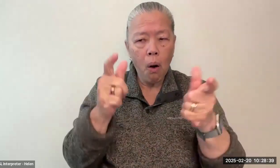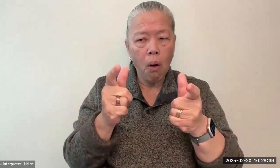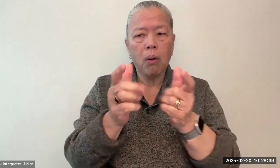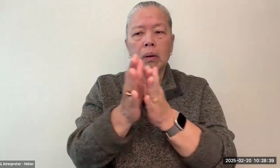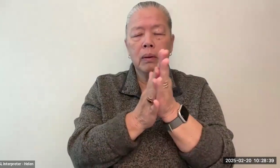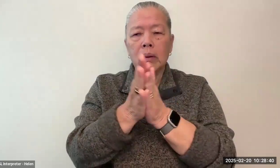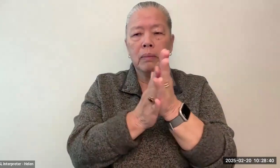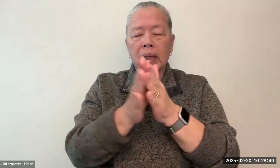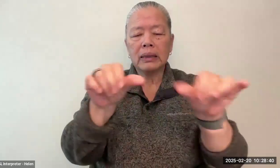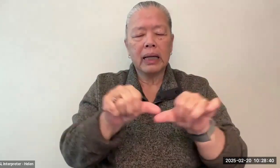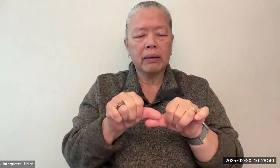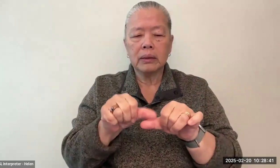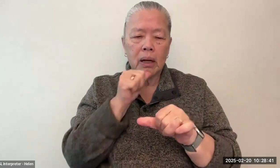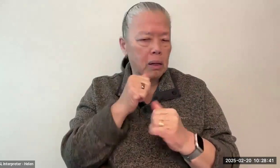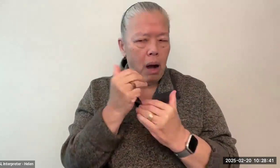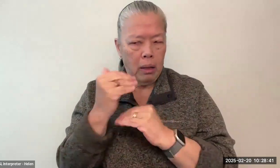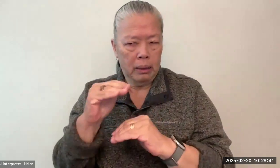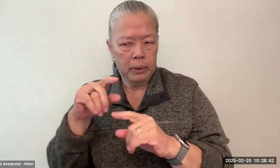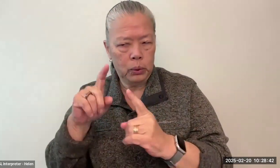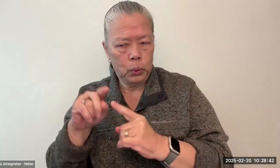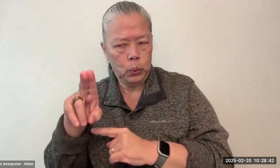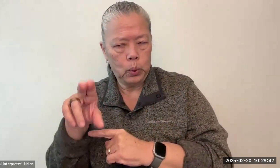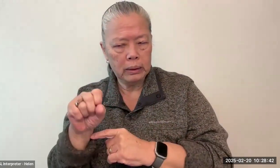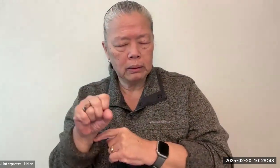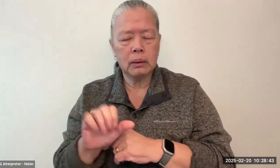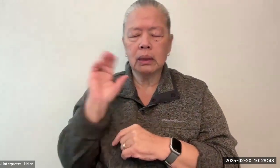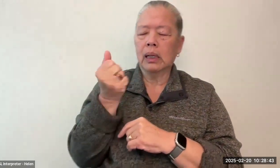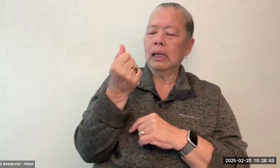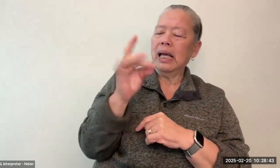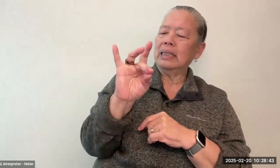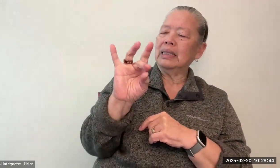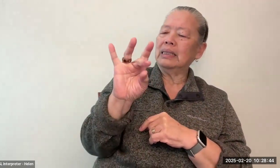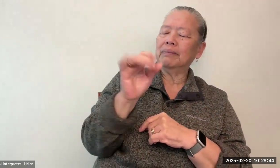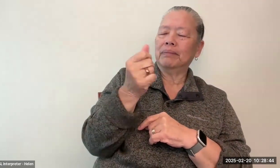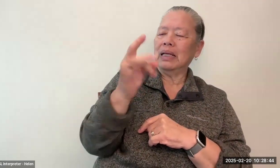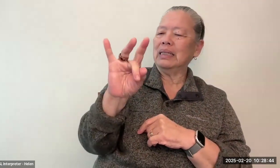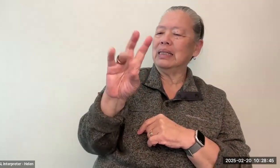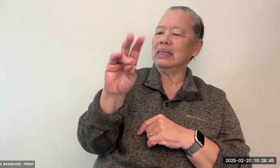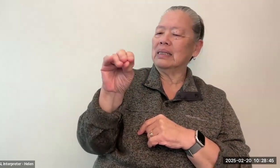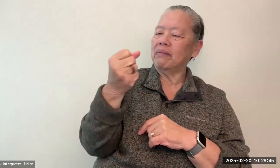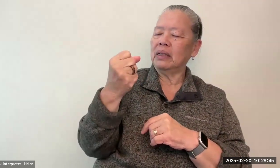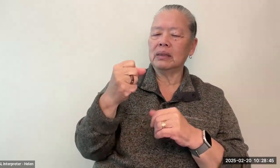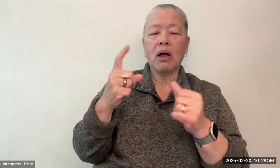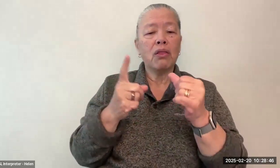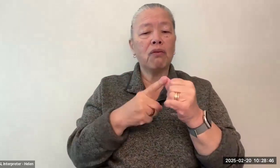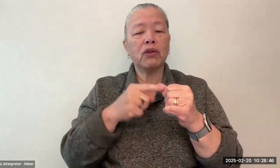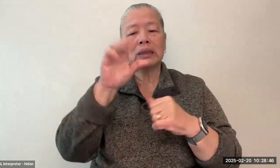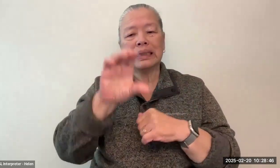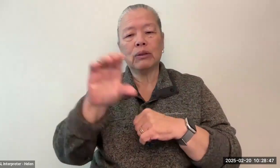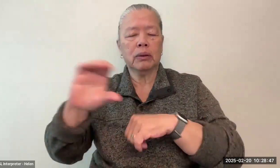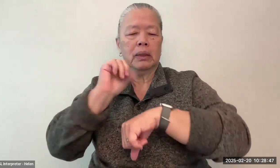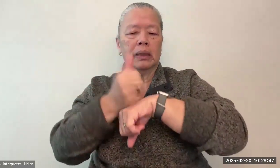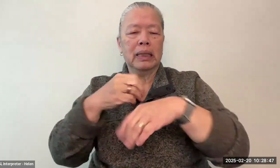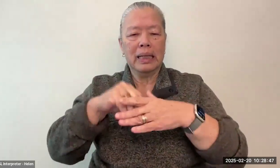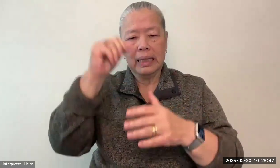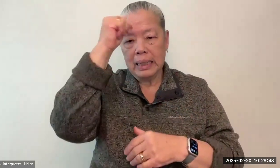not just in the United States. In the 1870s, the first central conferences were created in India and elsewhere